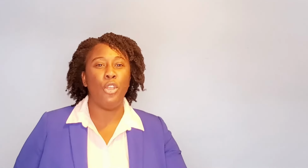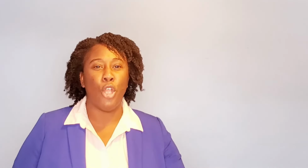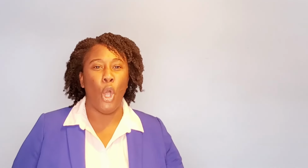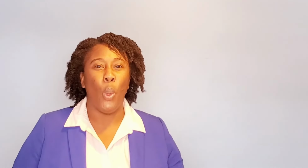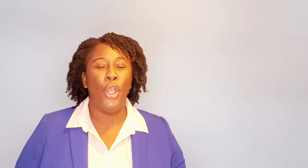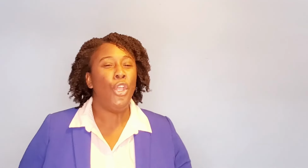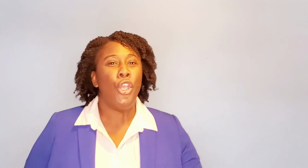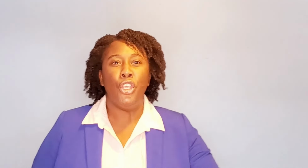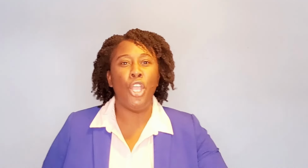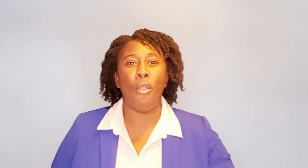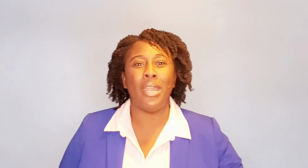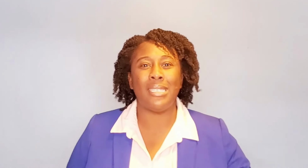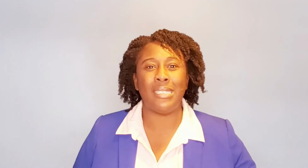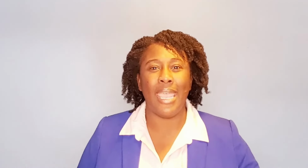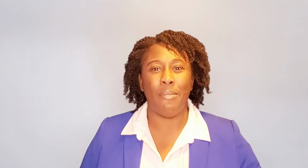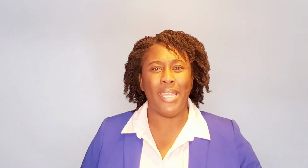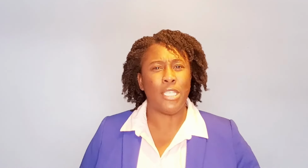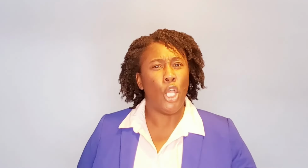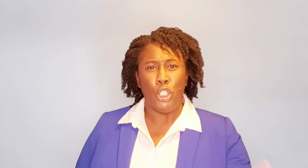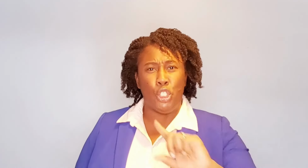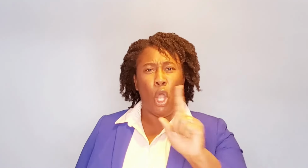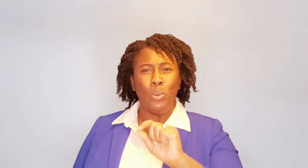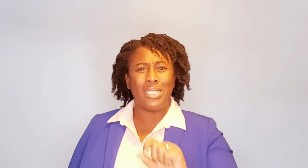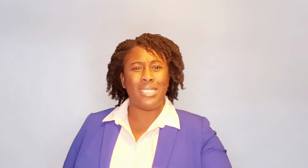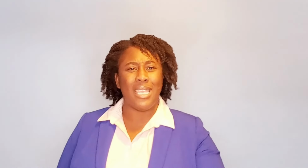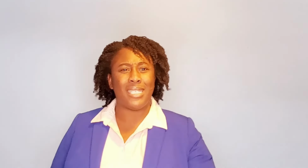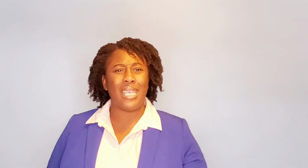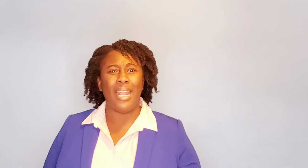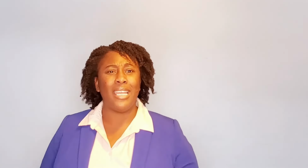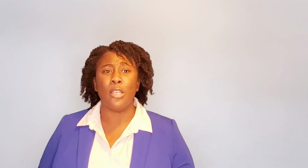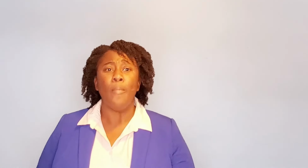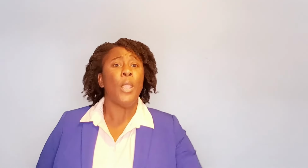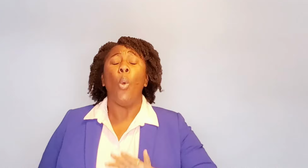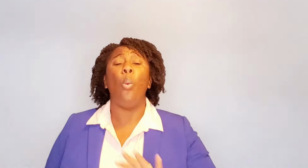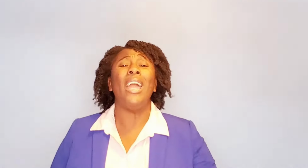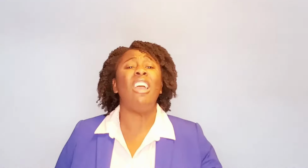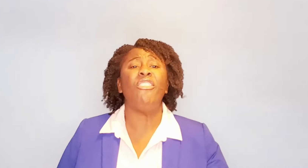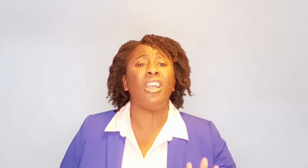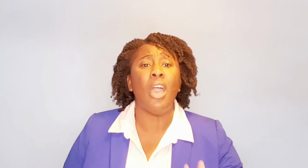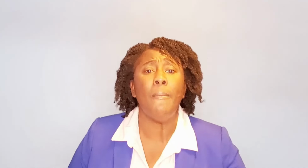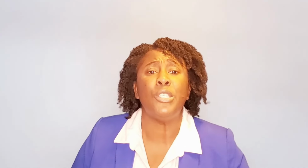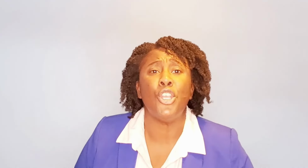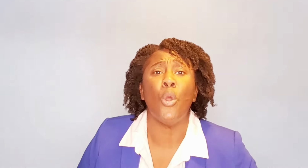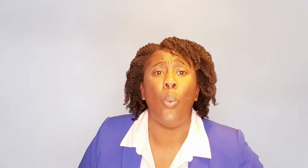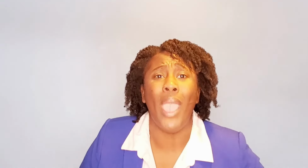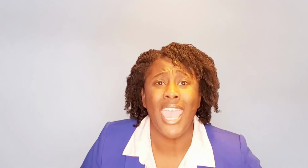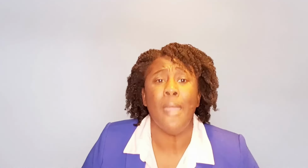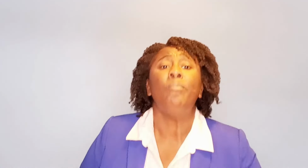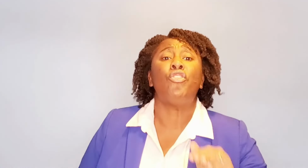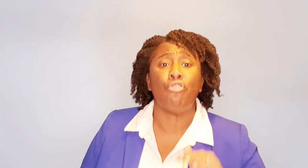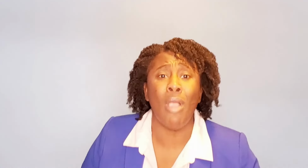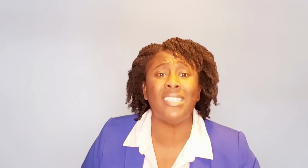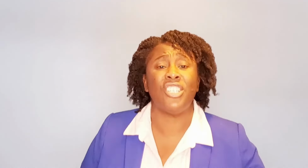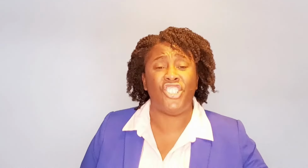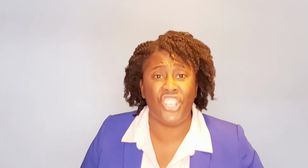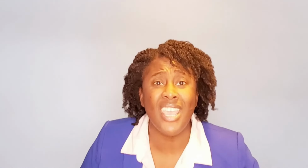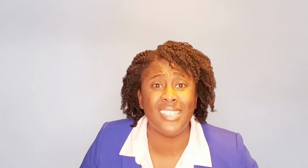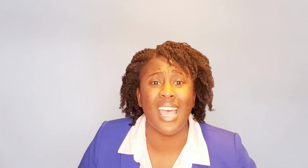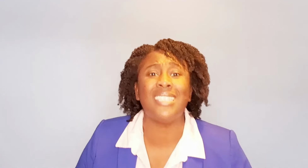go, you're on assignment. Don't stay silent. Whatever comes your way, trust Jesus.